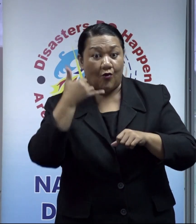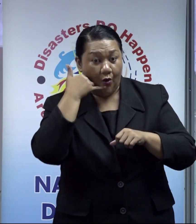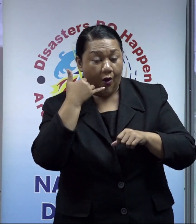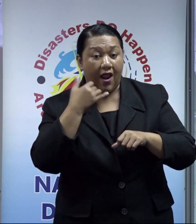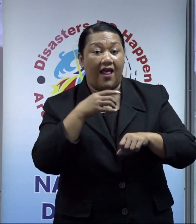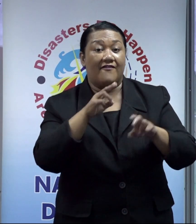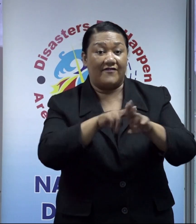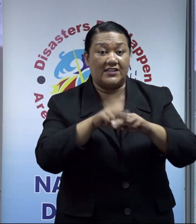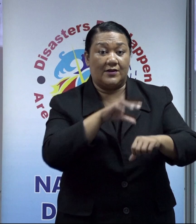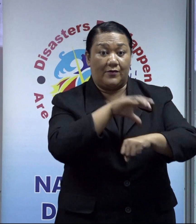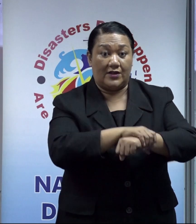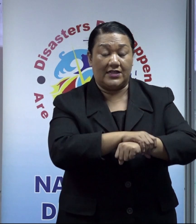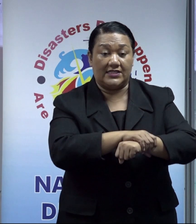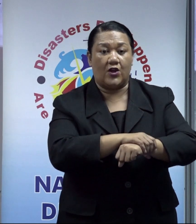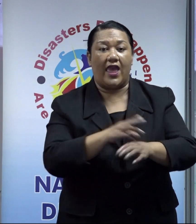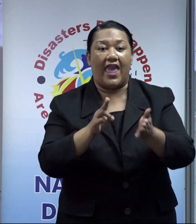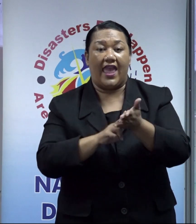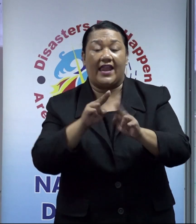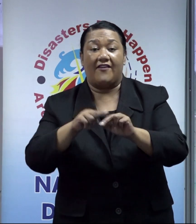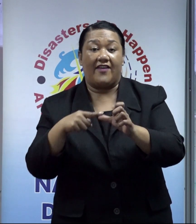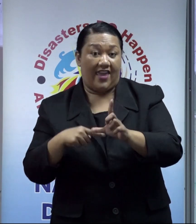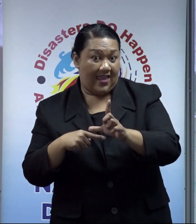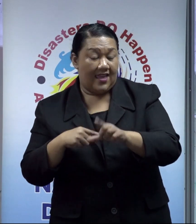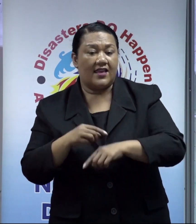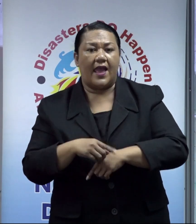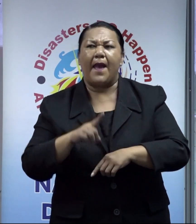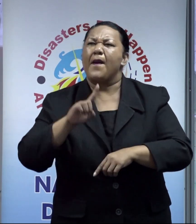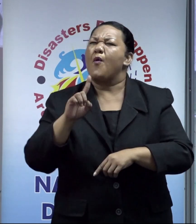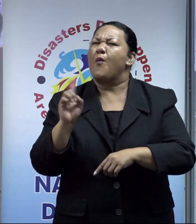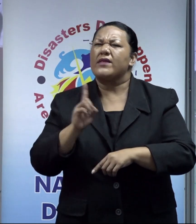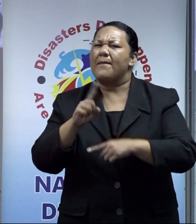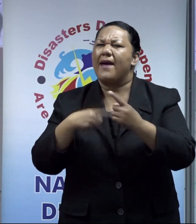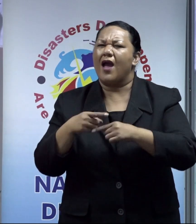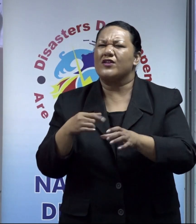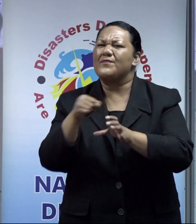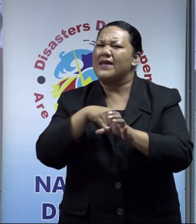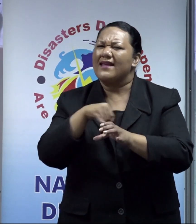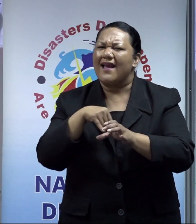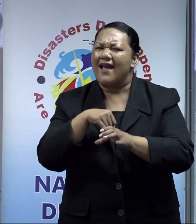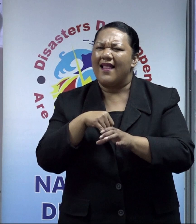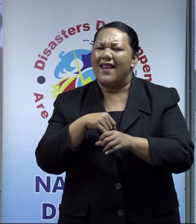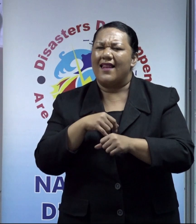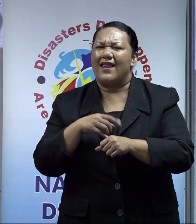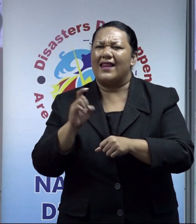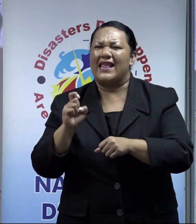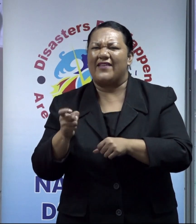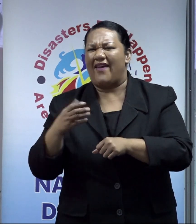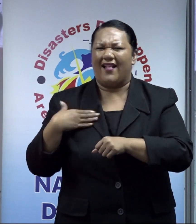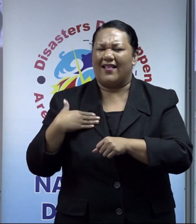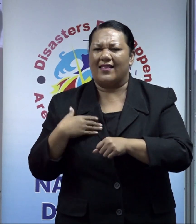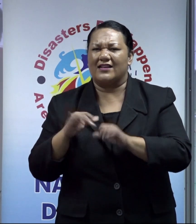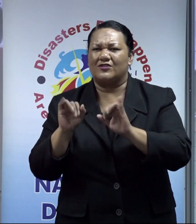and NFA. Mm-hmm. In case of medical emergencies, what provisions are available for